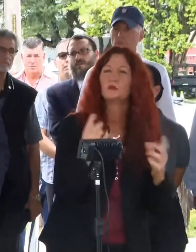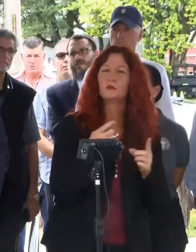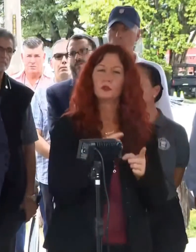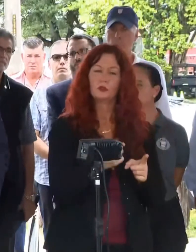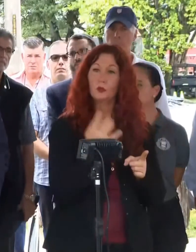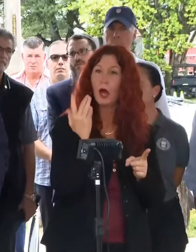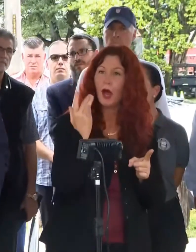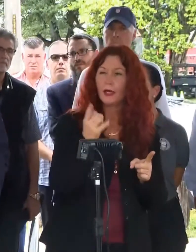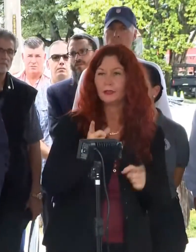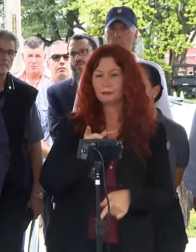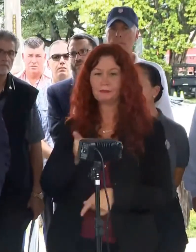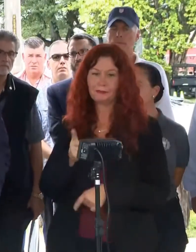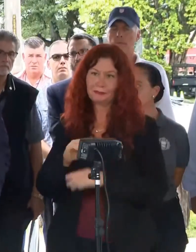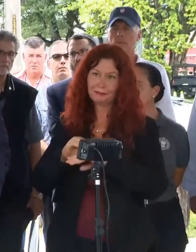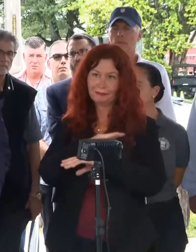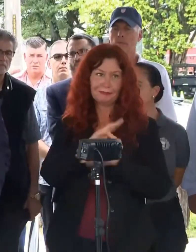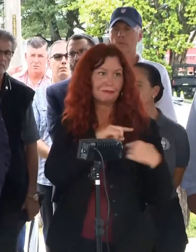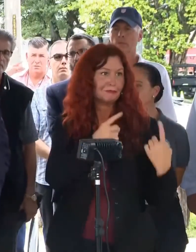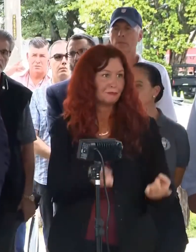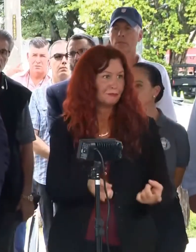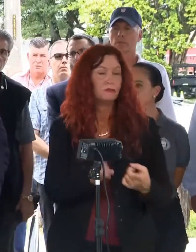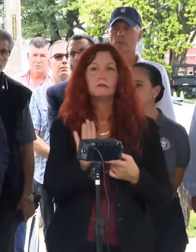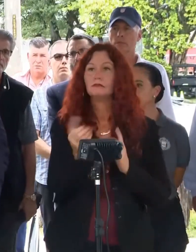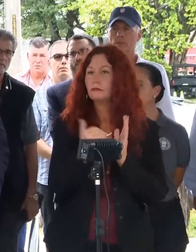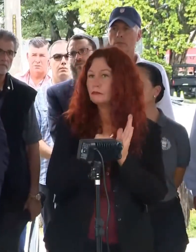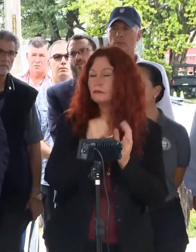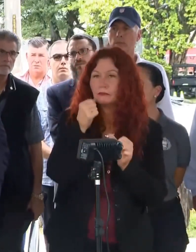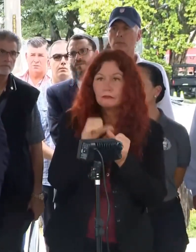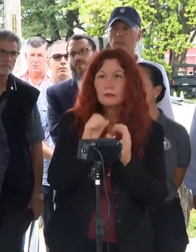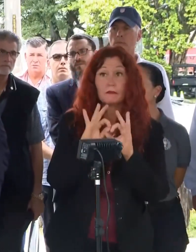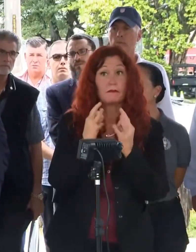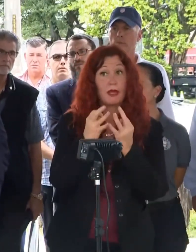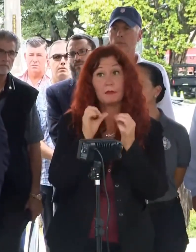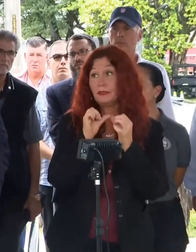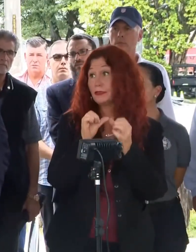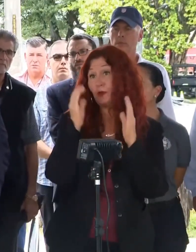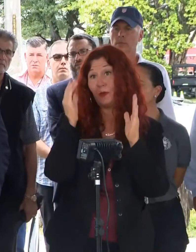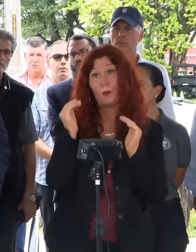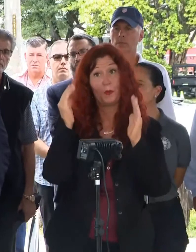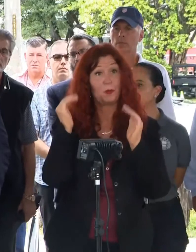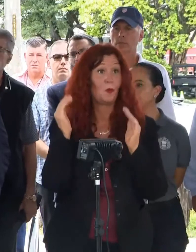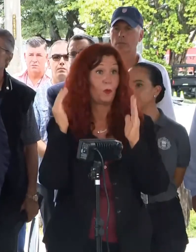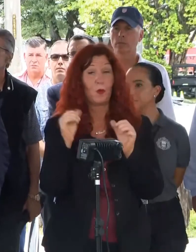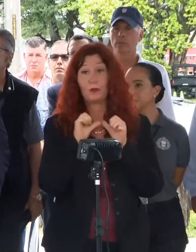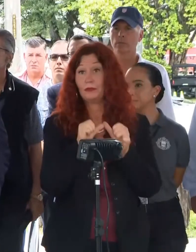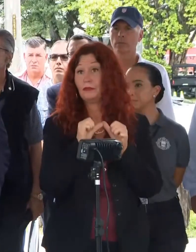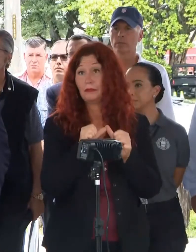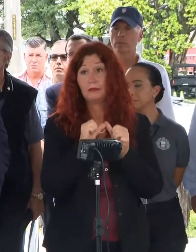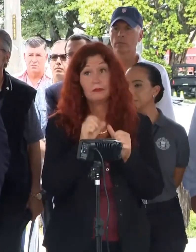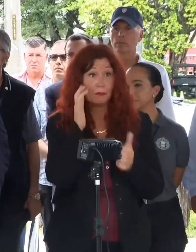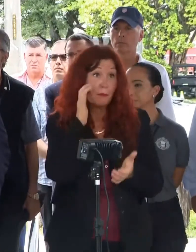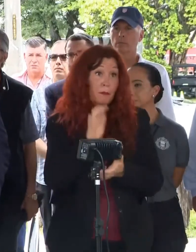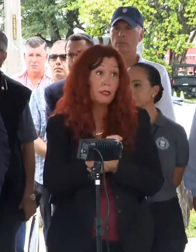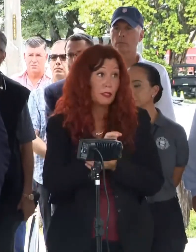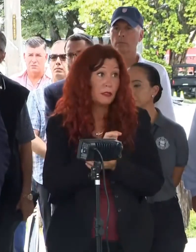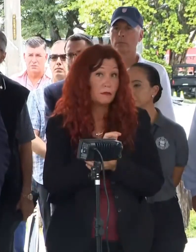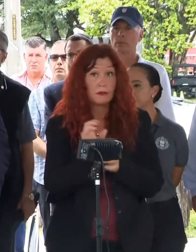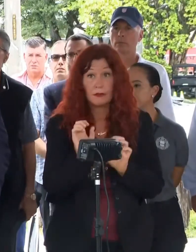hope, but you see that those types of stories replicated throughout with these families,